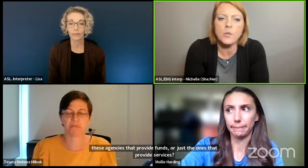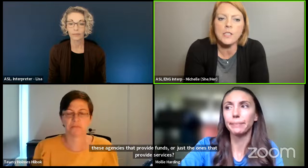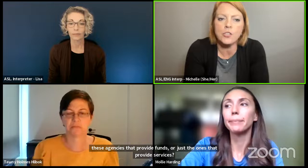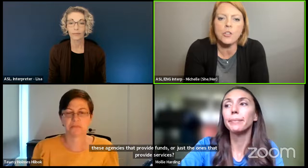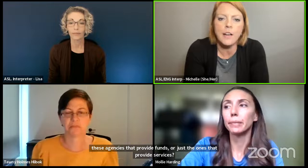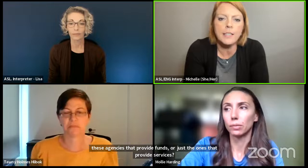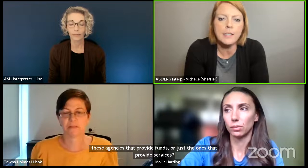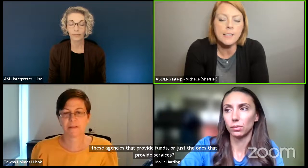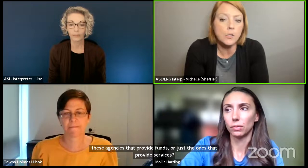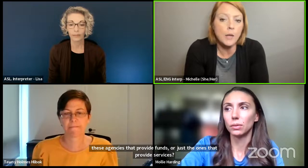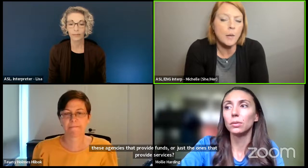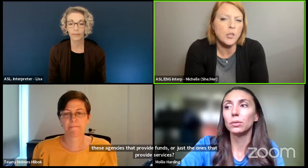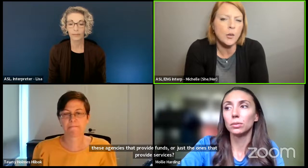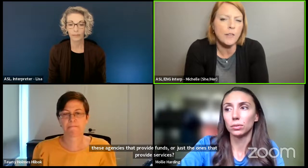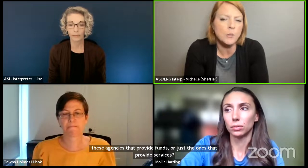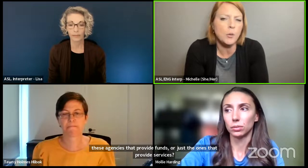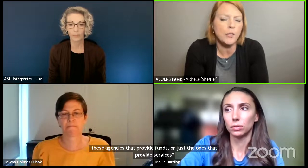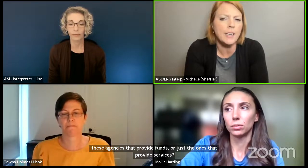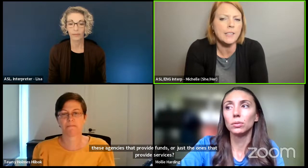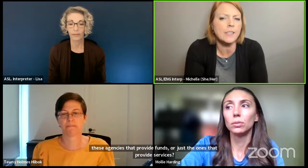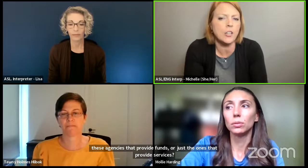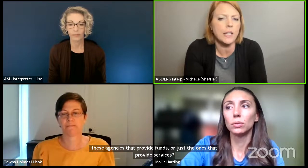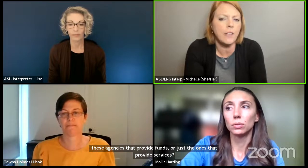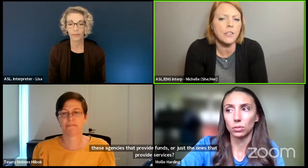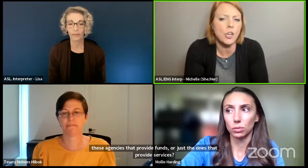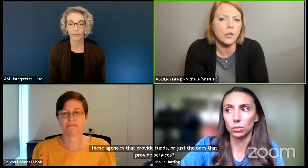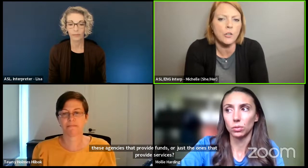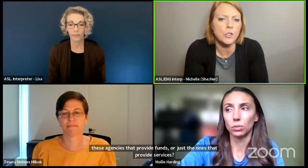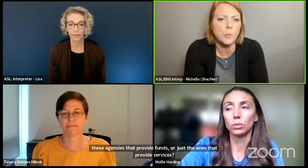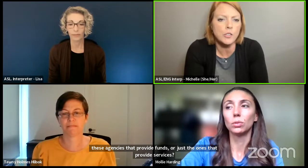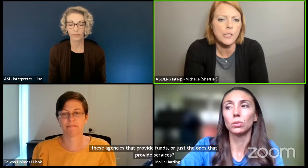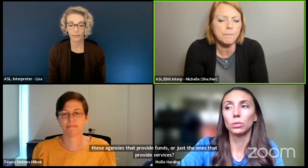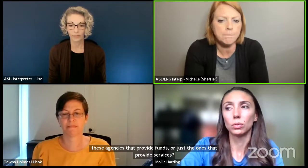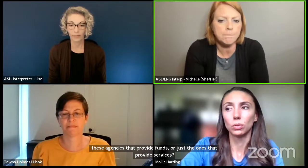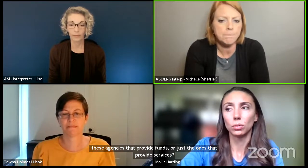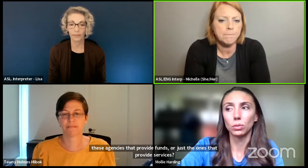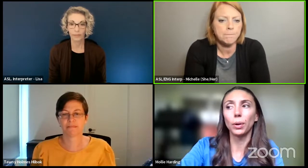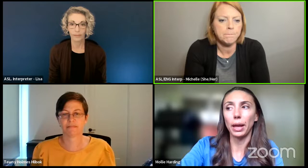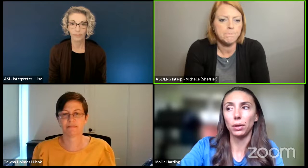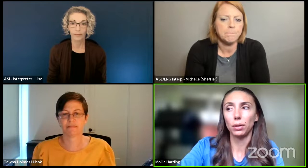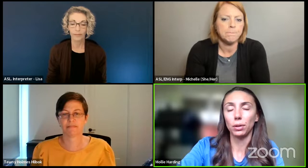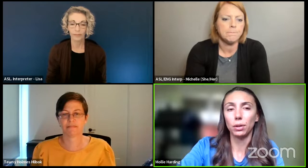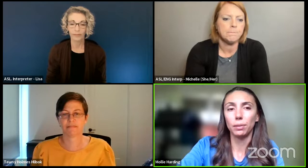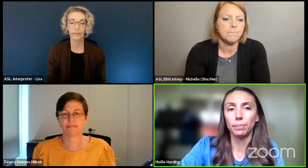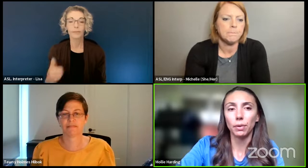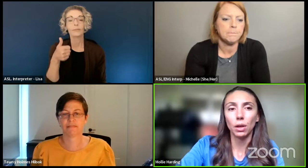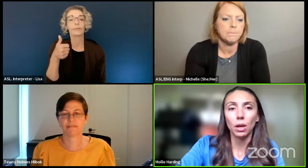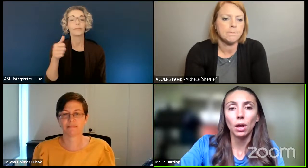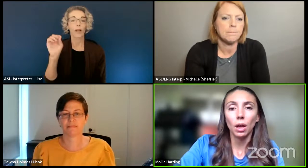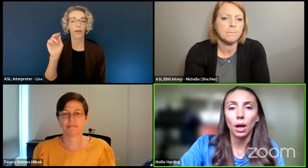discusses some of those additional findings, that's okay, but you don't have to put that necessarily in the chart or the spreadsheet. Okay.